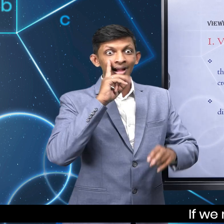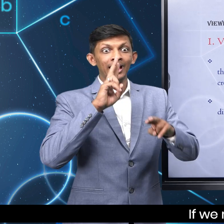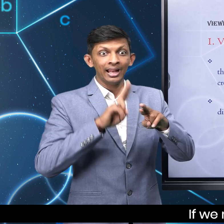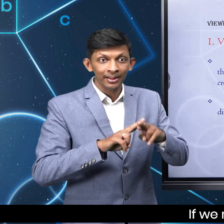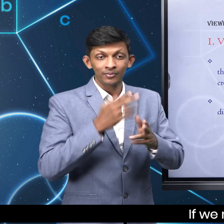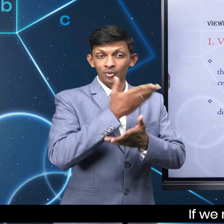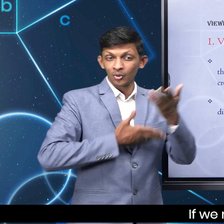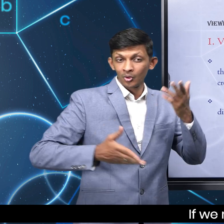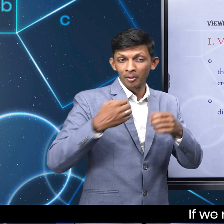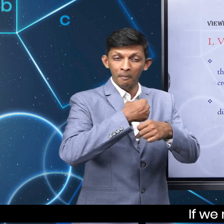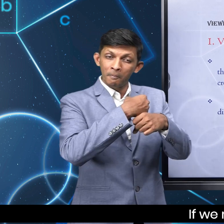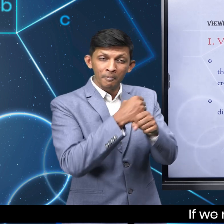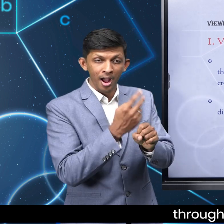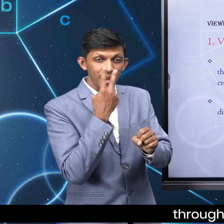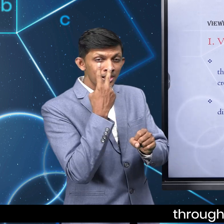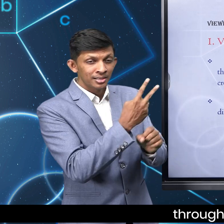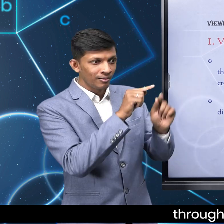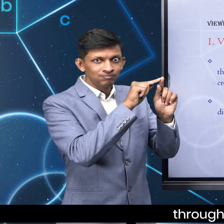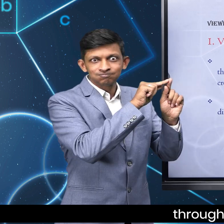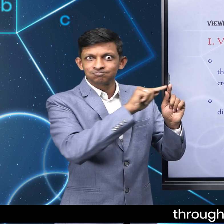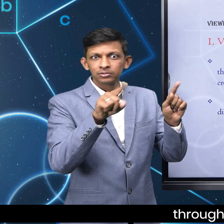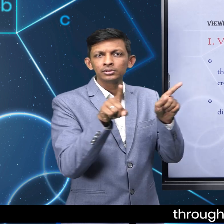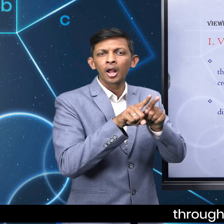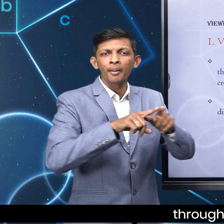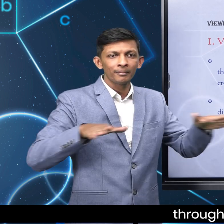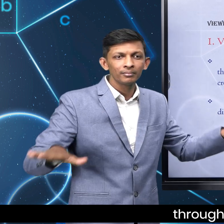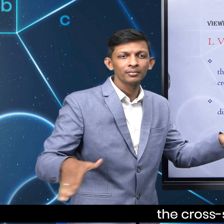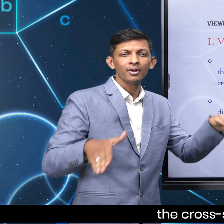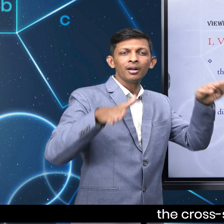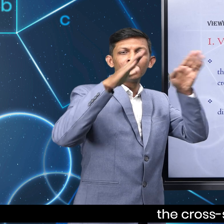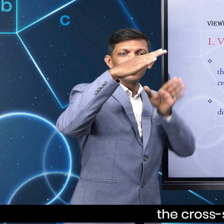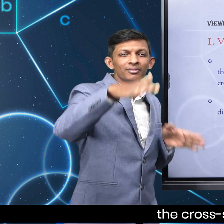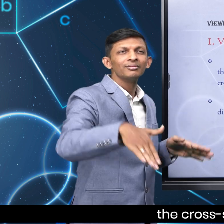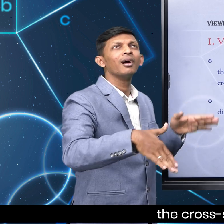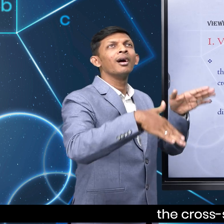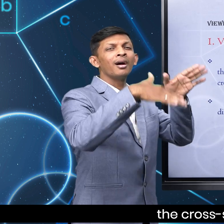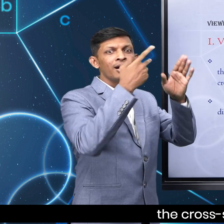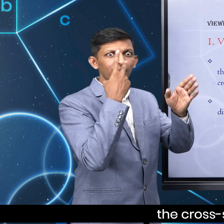If we make a horizontal cut through a rectangular pyramid, the cross section will be a rectangle.